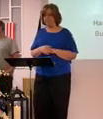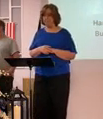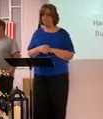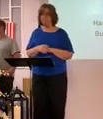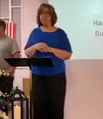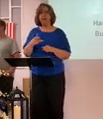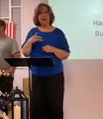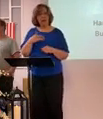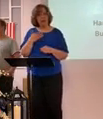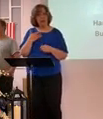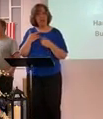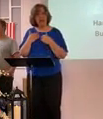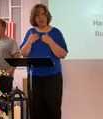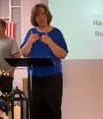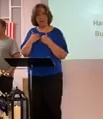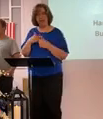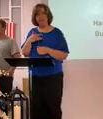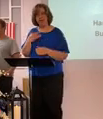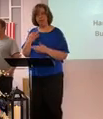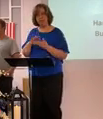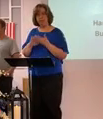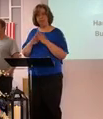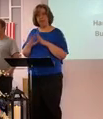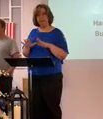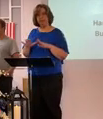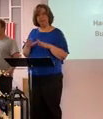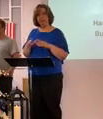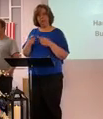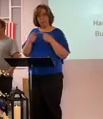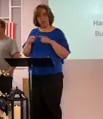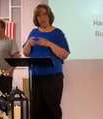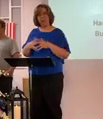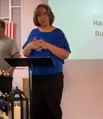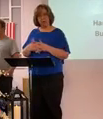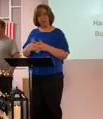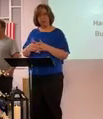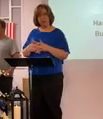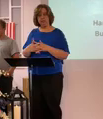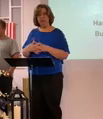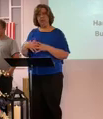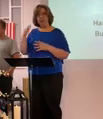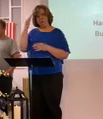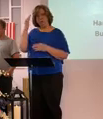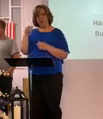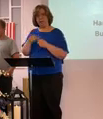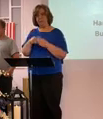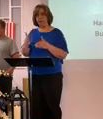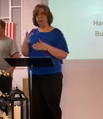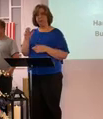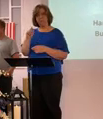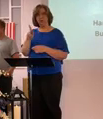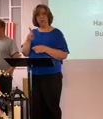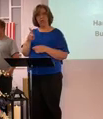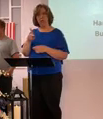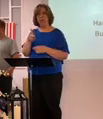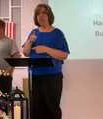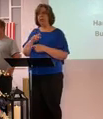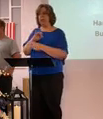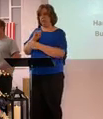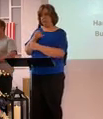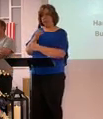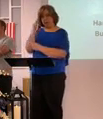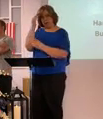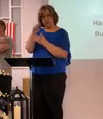But I did have a peace. I was able to have a peace that everything was going to be okay. Jim had a piece of